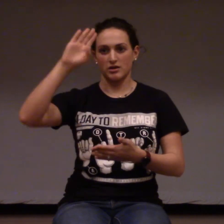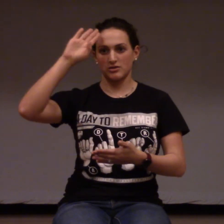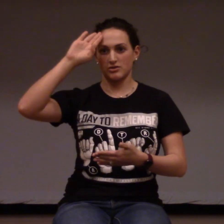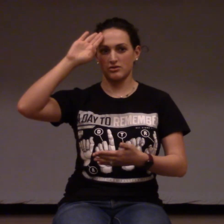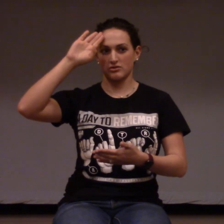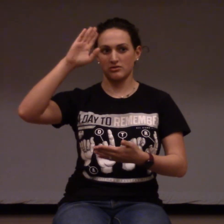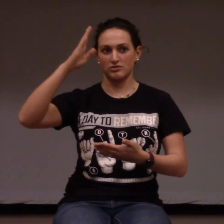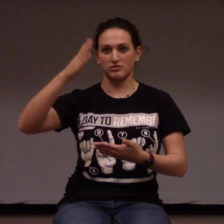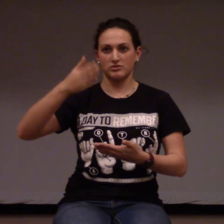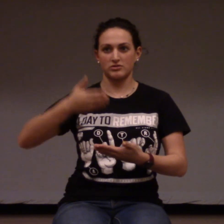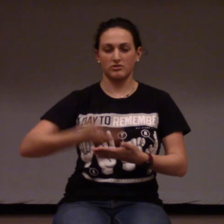down.